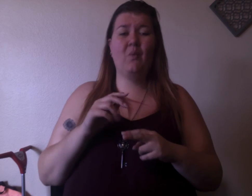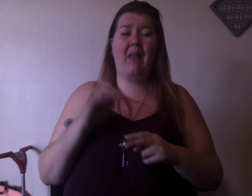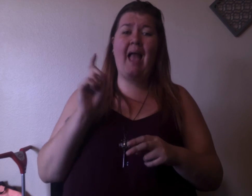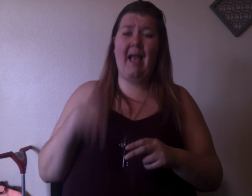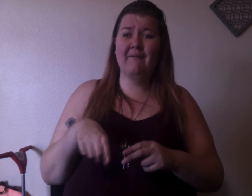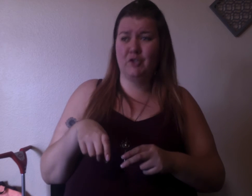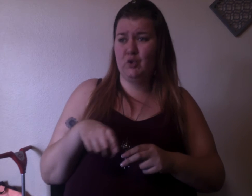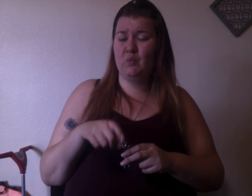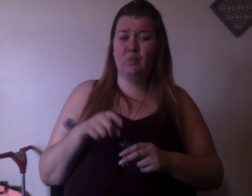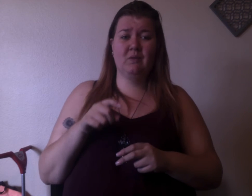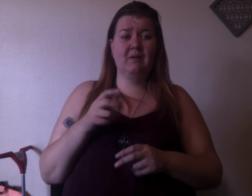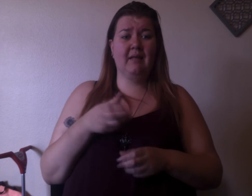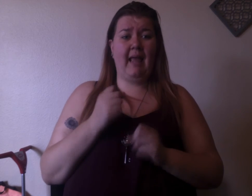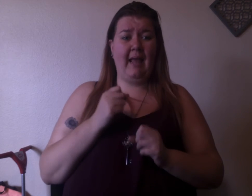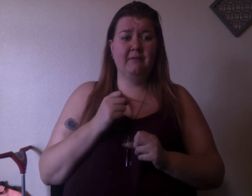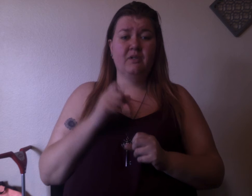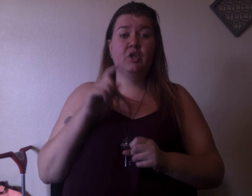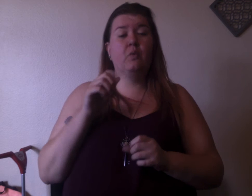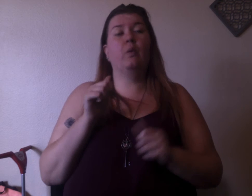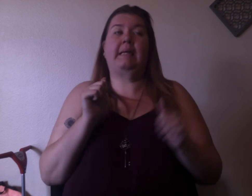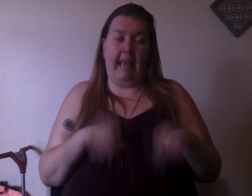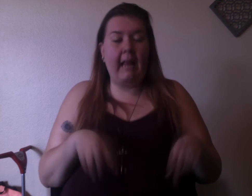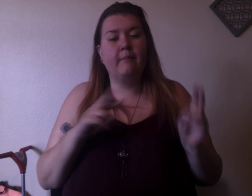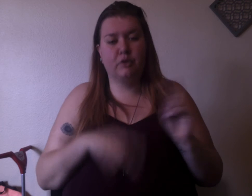you have to get, and that we can observe, just because we're getting